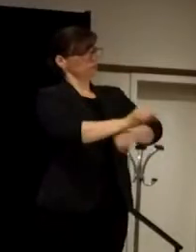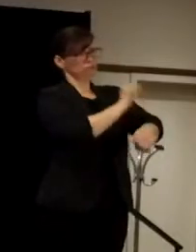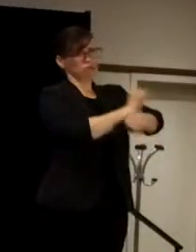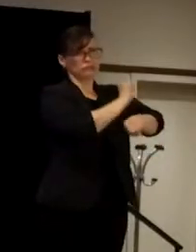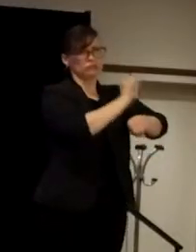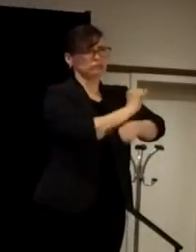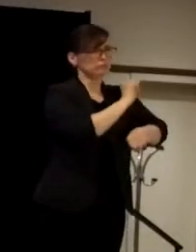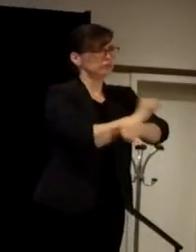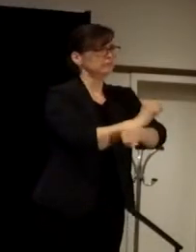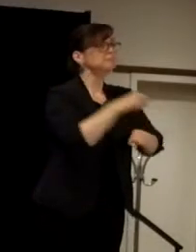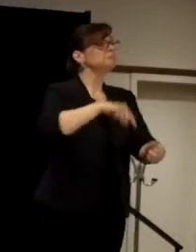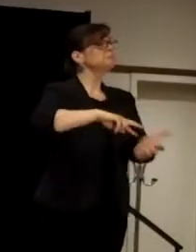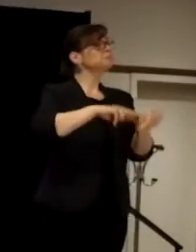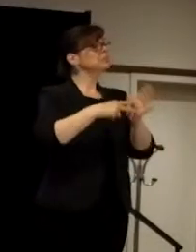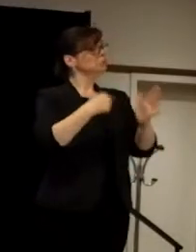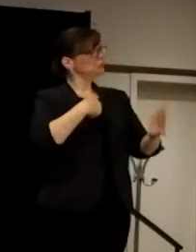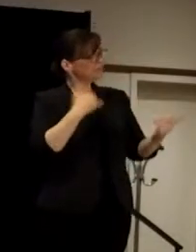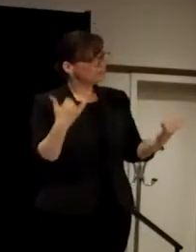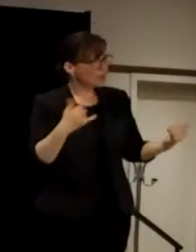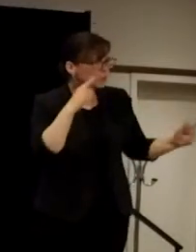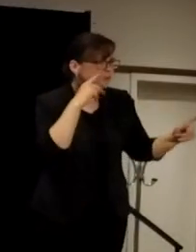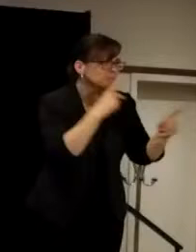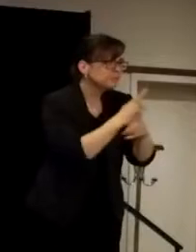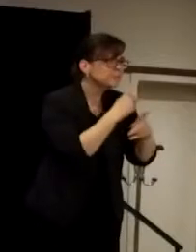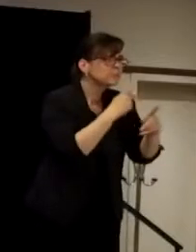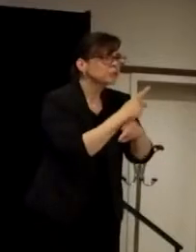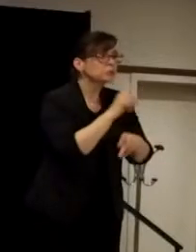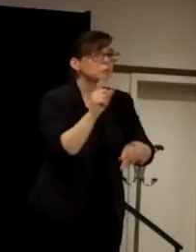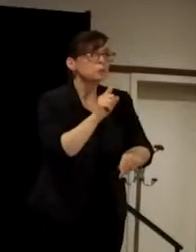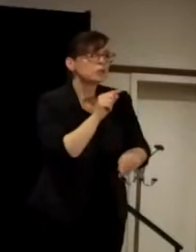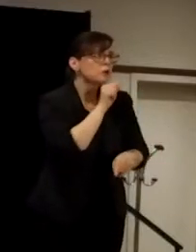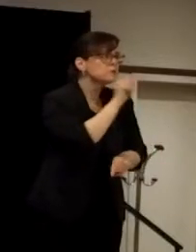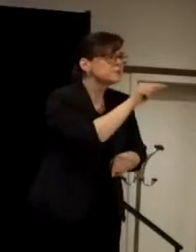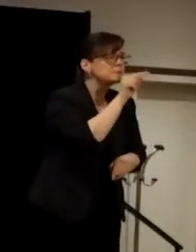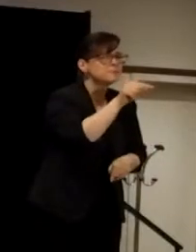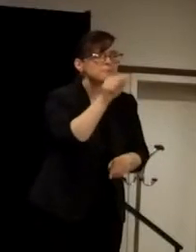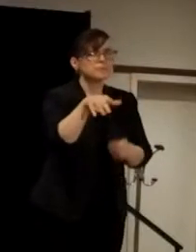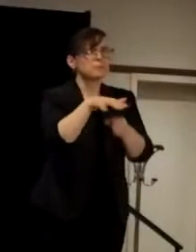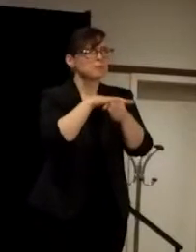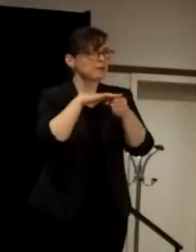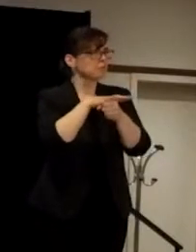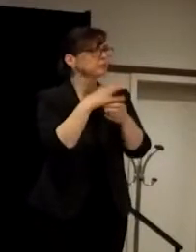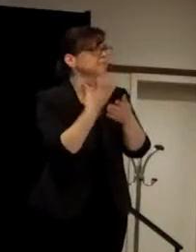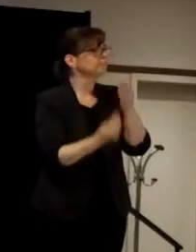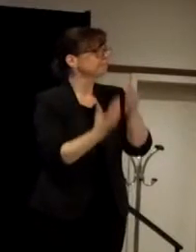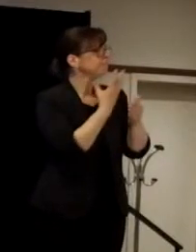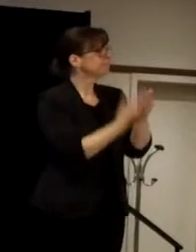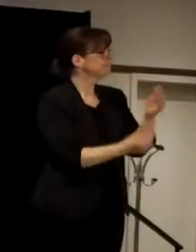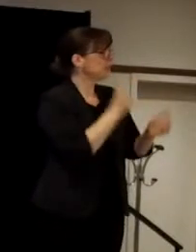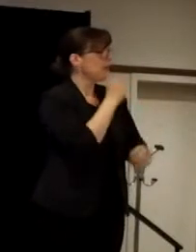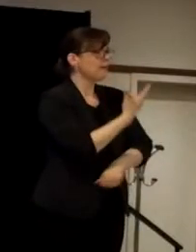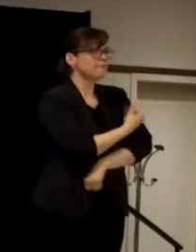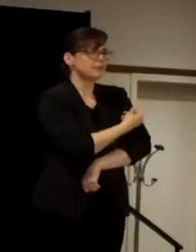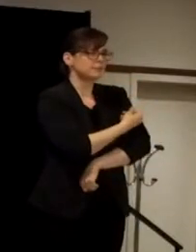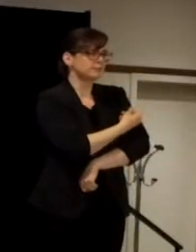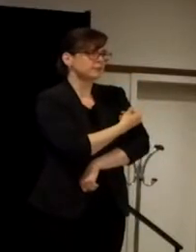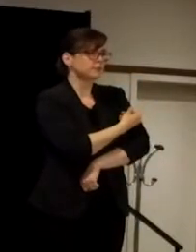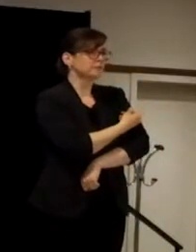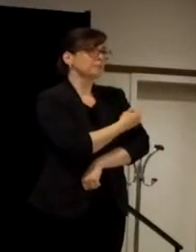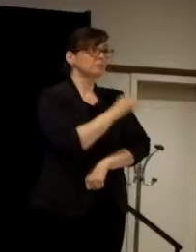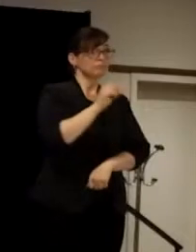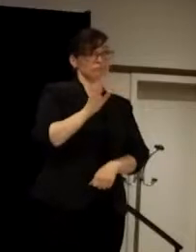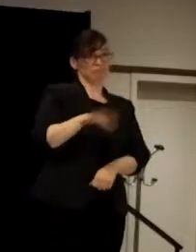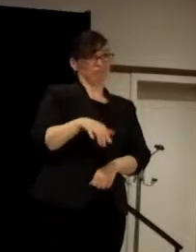It's going to get harder, but we knew this would come, and it's a good problem to have. We got to get to that 70%, 75%